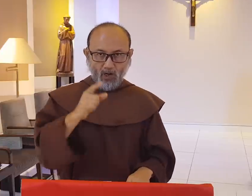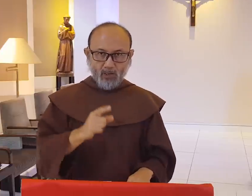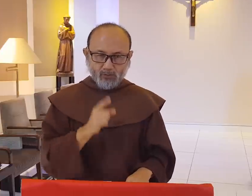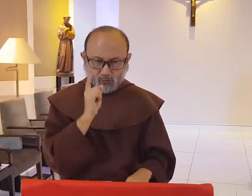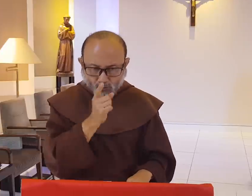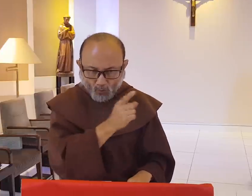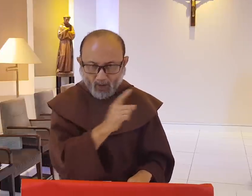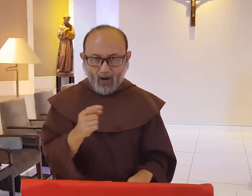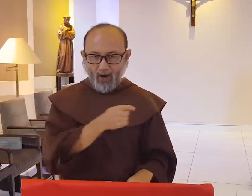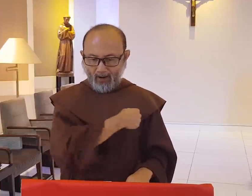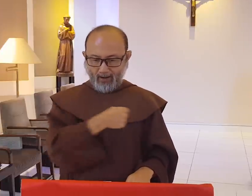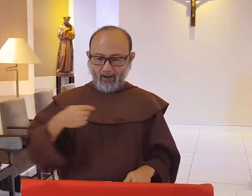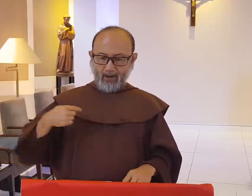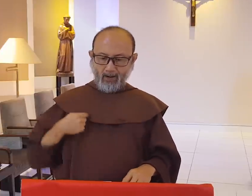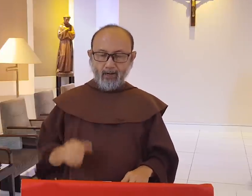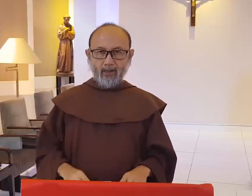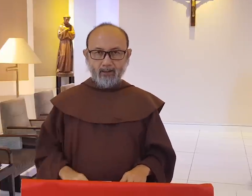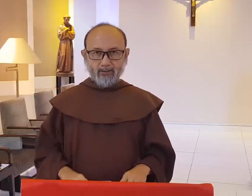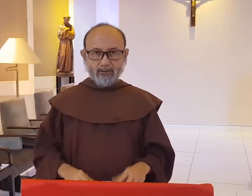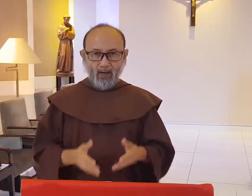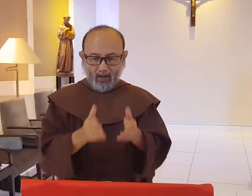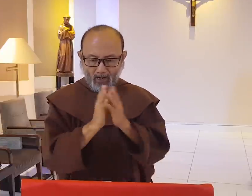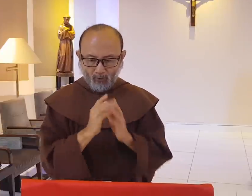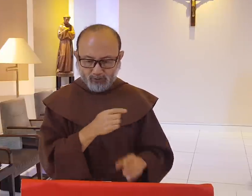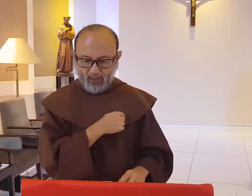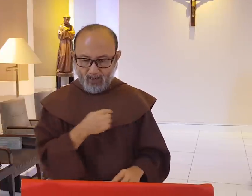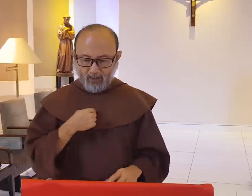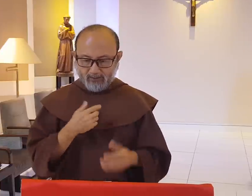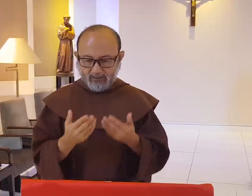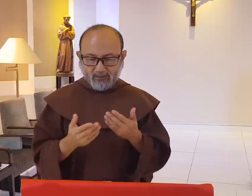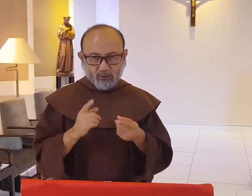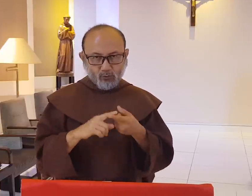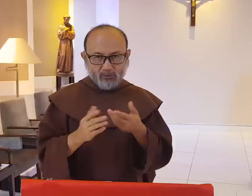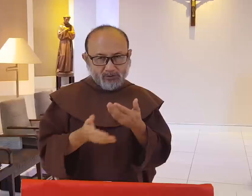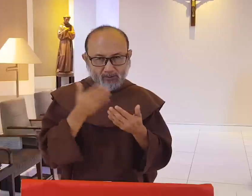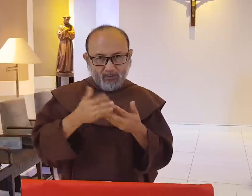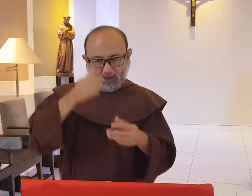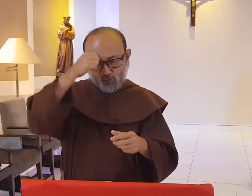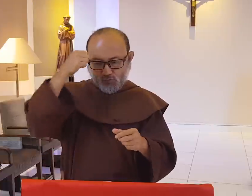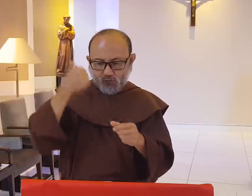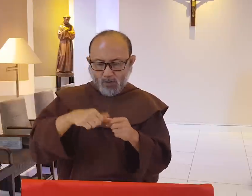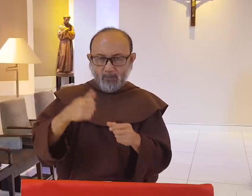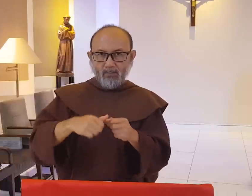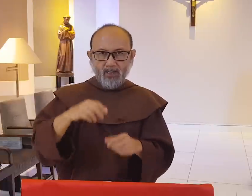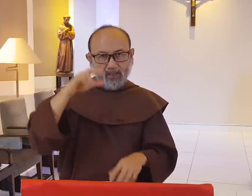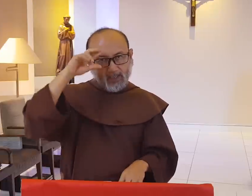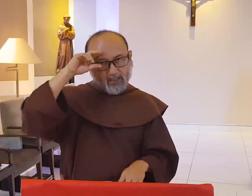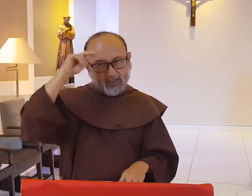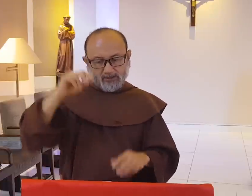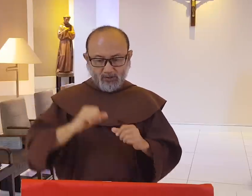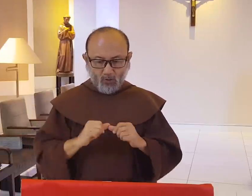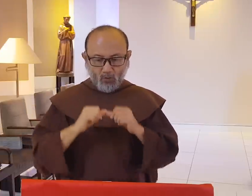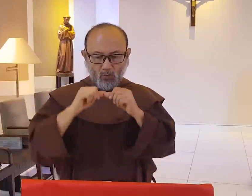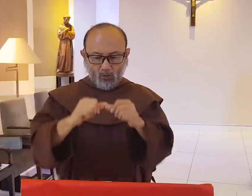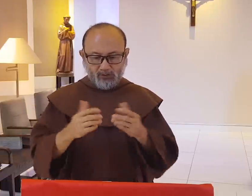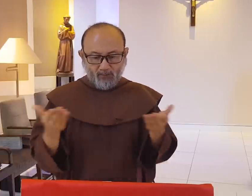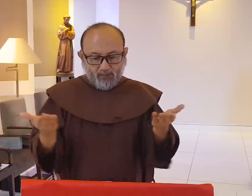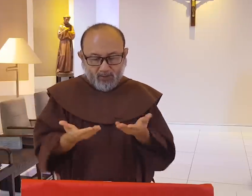remember His constant presence in our lives.